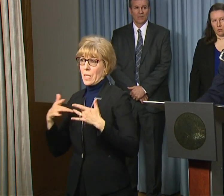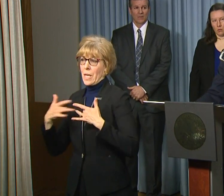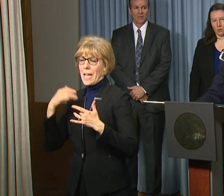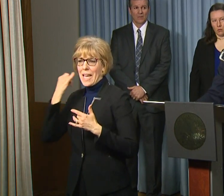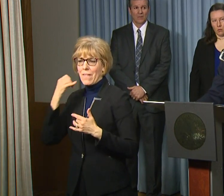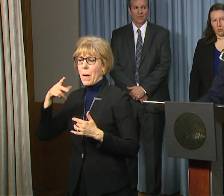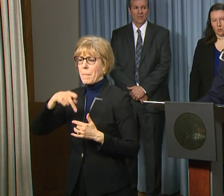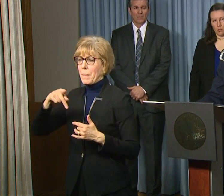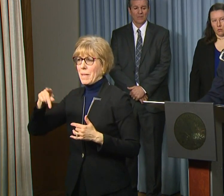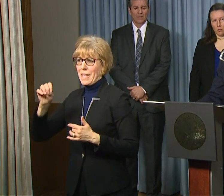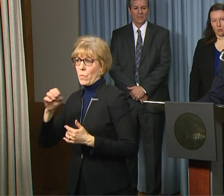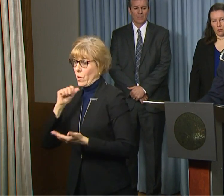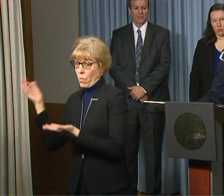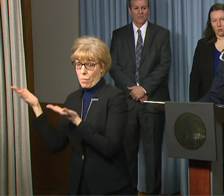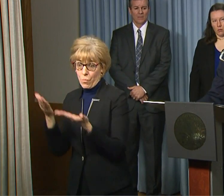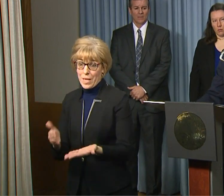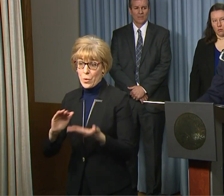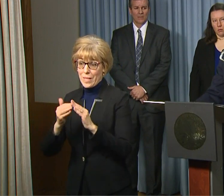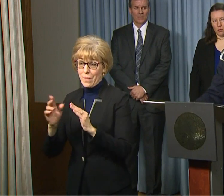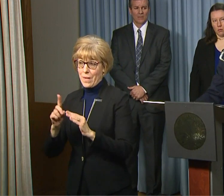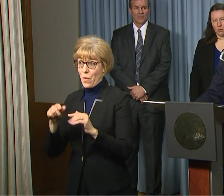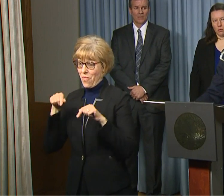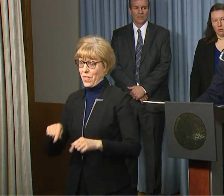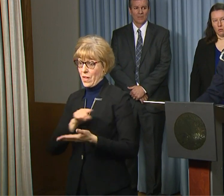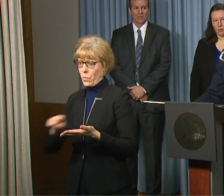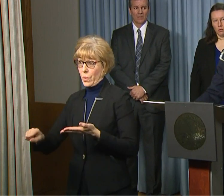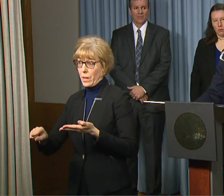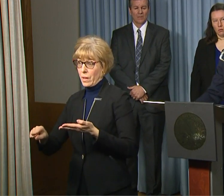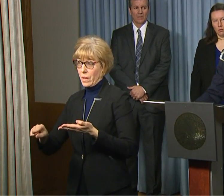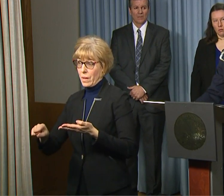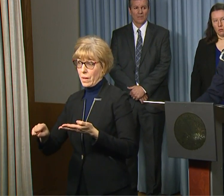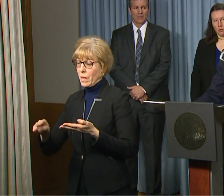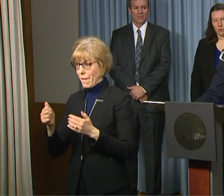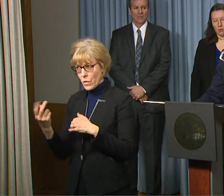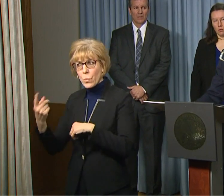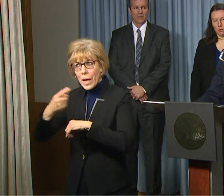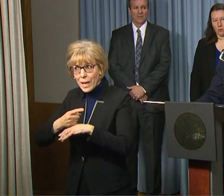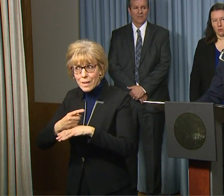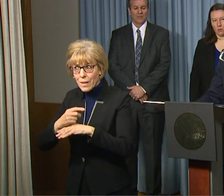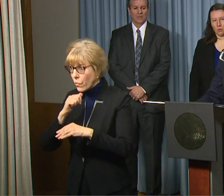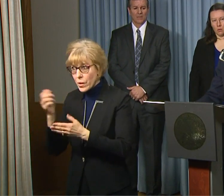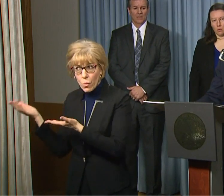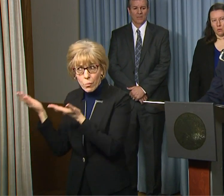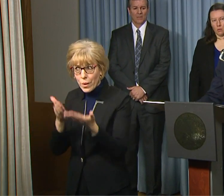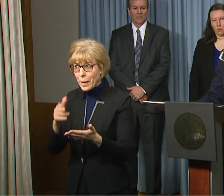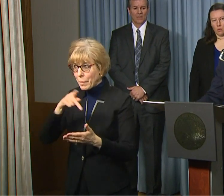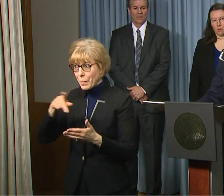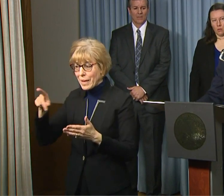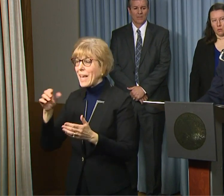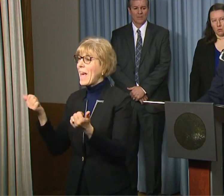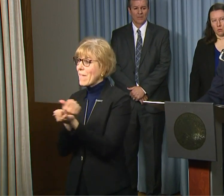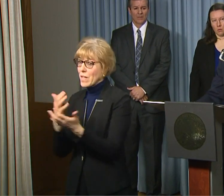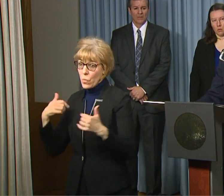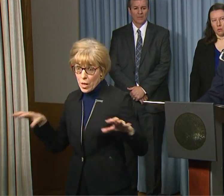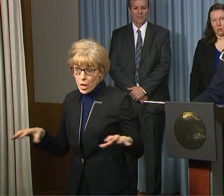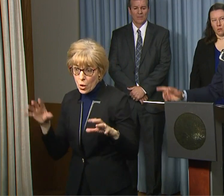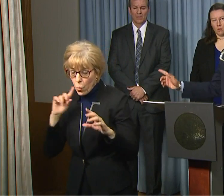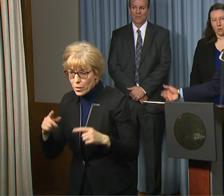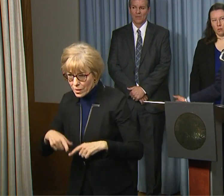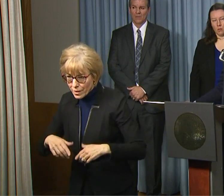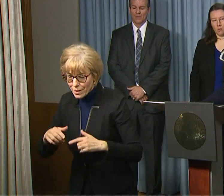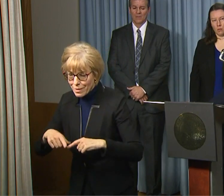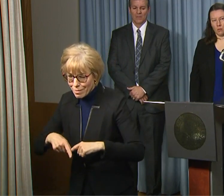Denver, PPE here in the city of Denver this week, and we're talking about in a matter of a couple days, all of our efforts will come to a screeching halt.